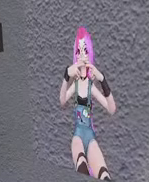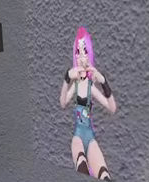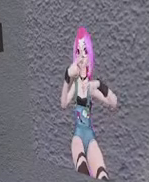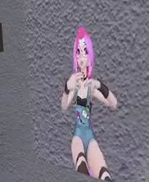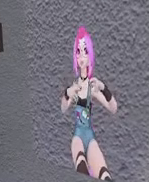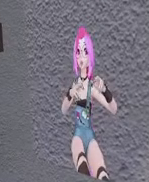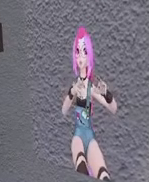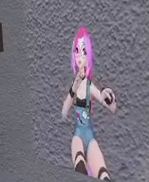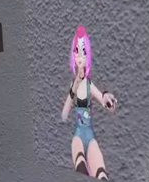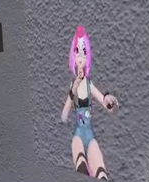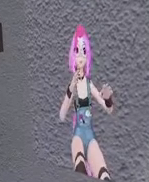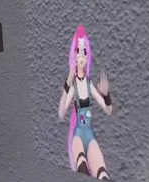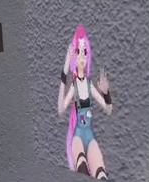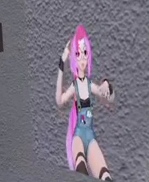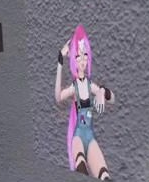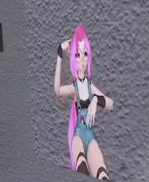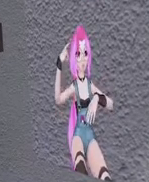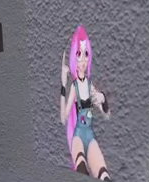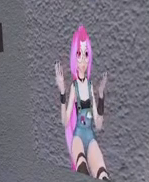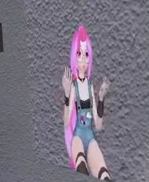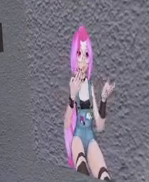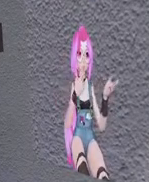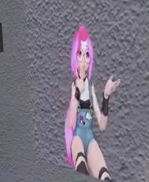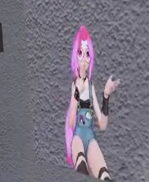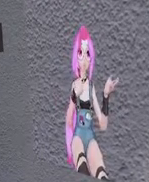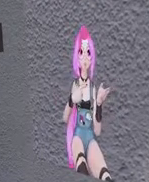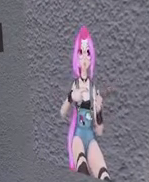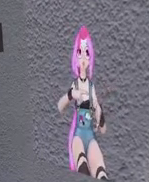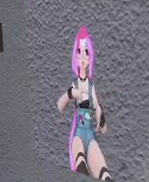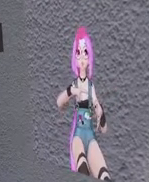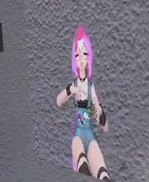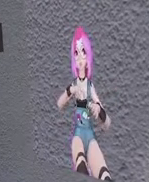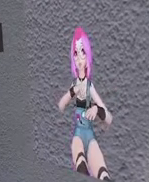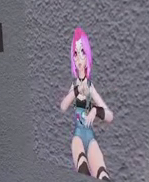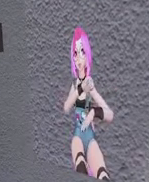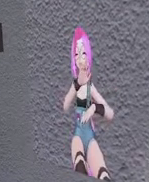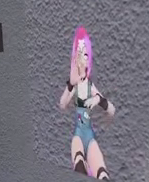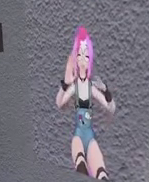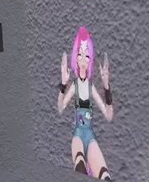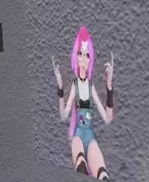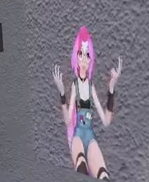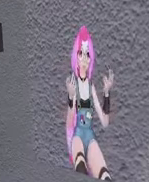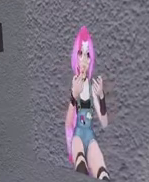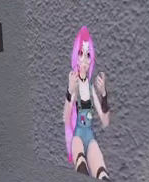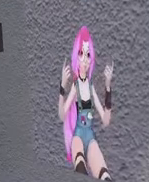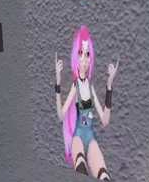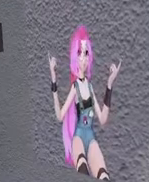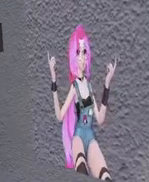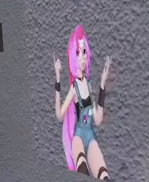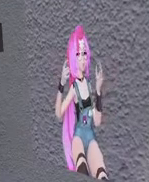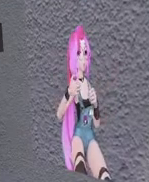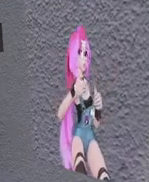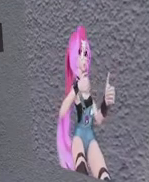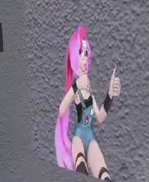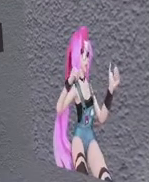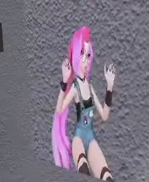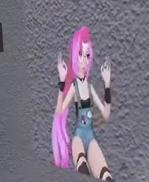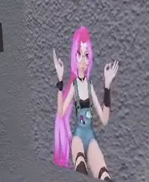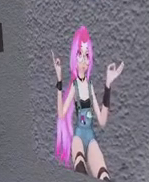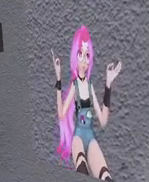it to build people up. So just be conscious of what you're saying because it affects the people around you. And if you could follow that, then